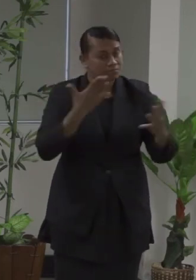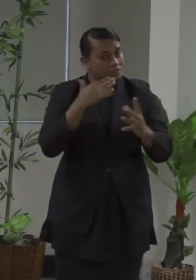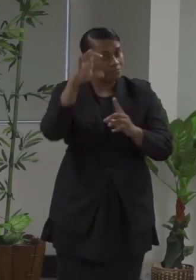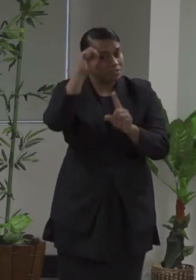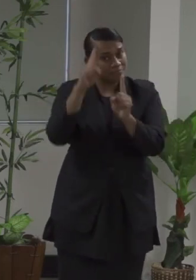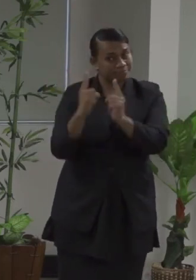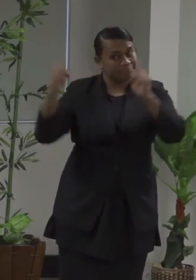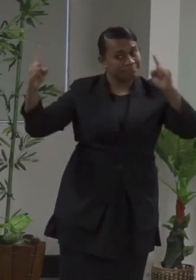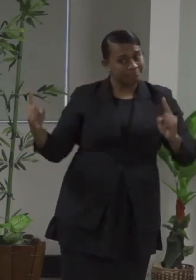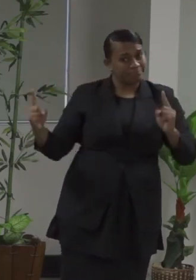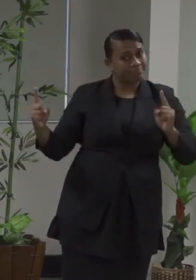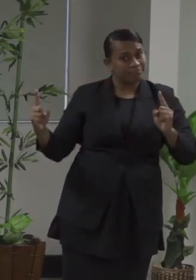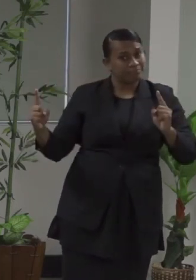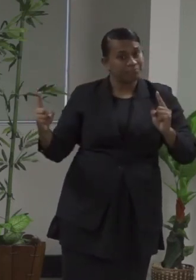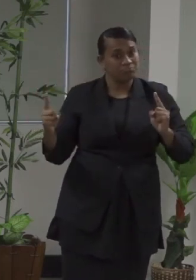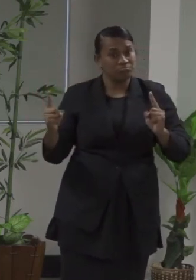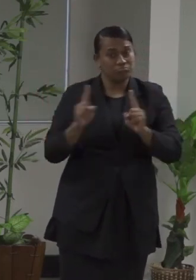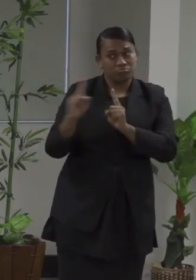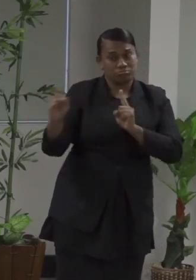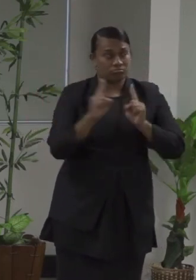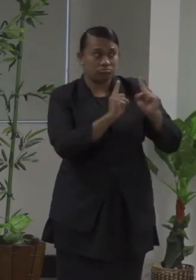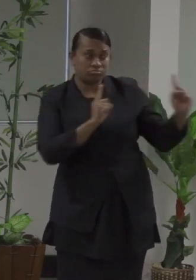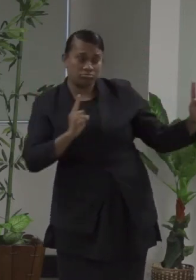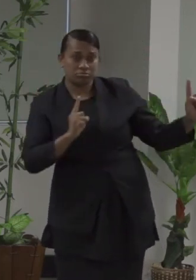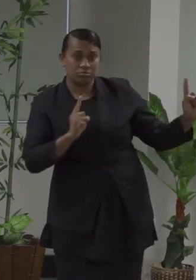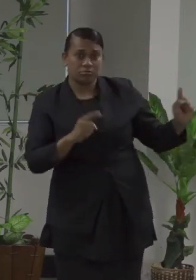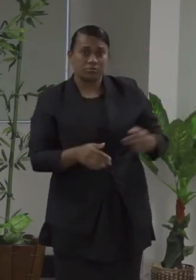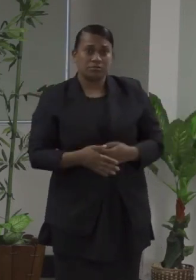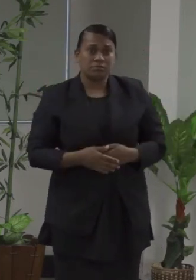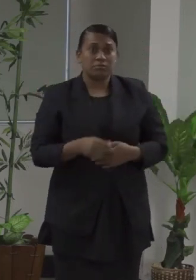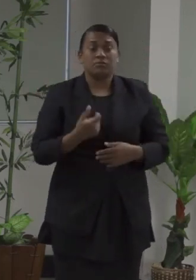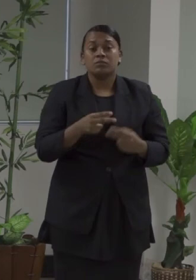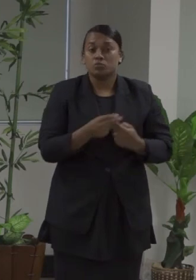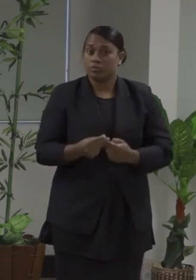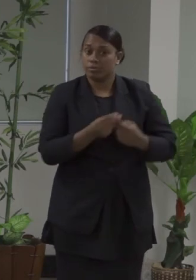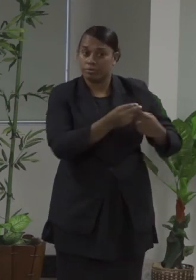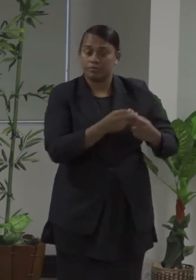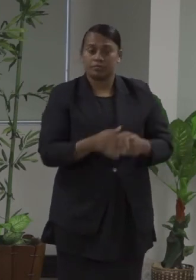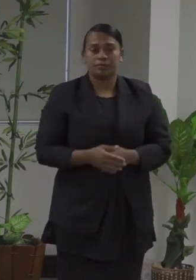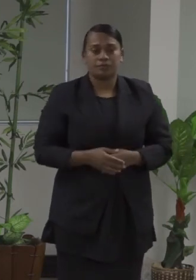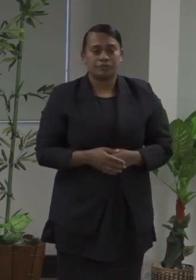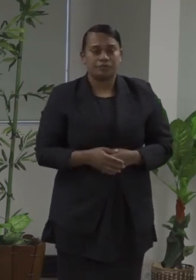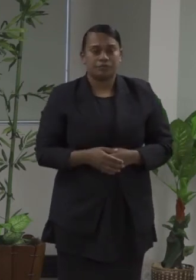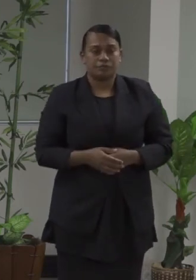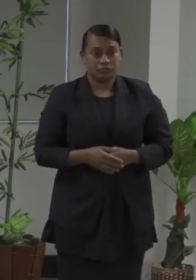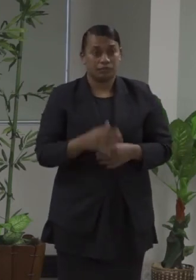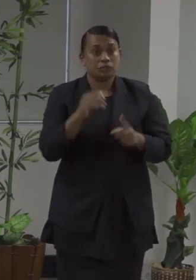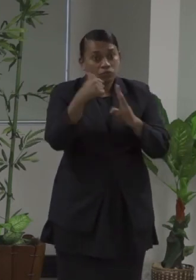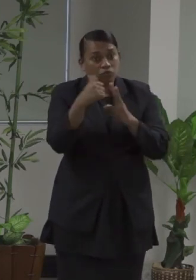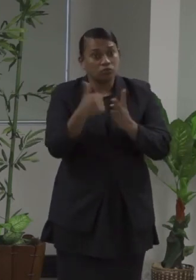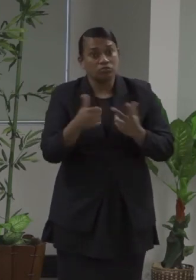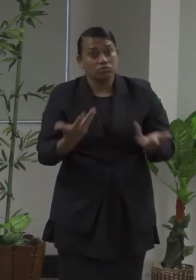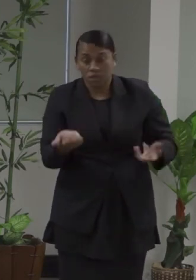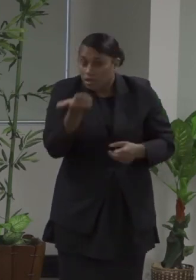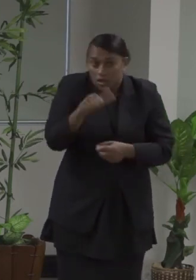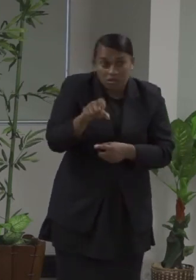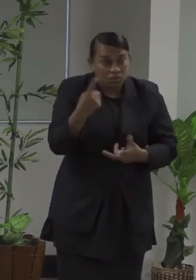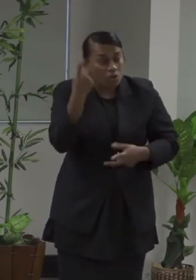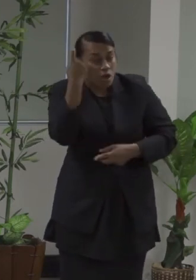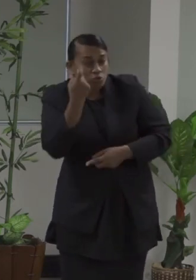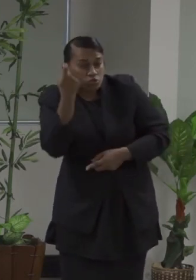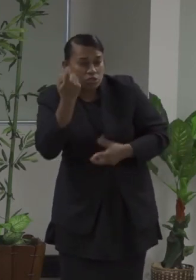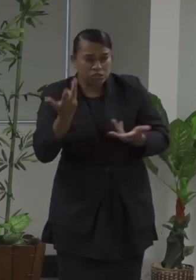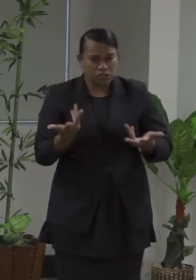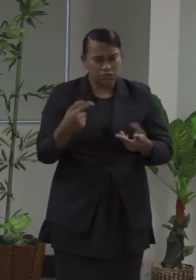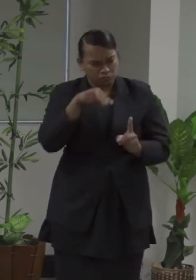person that you are with. And finally, if you have any concerns, you're worried about your